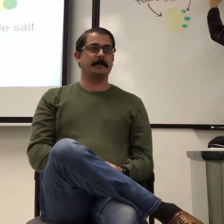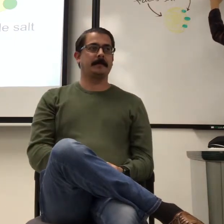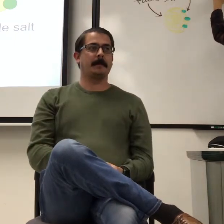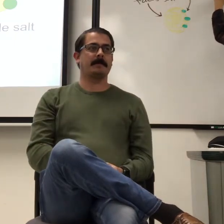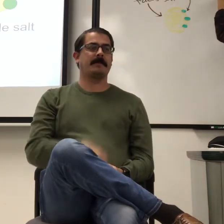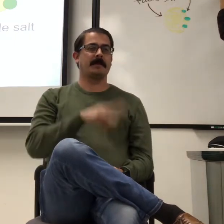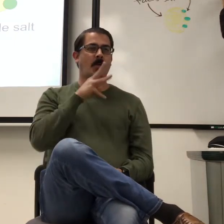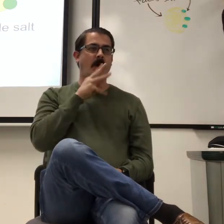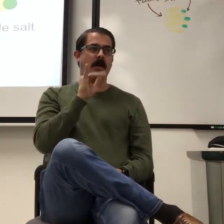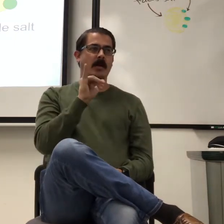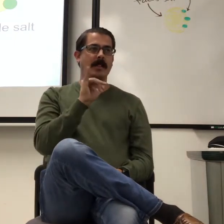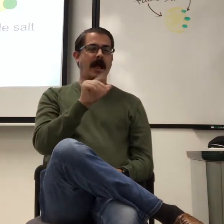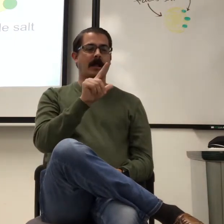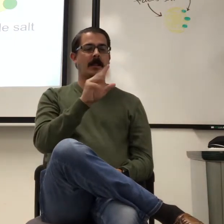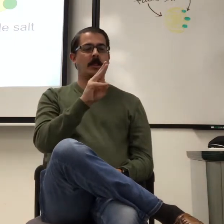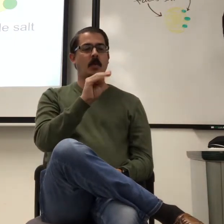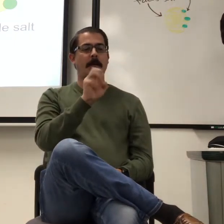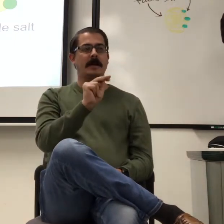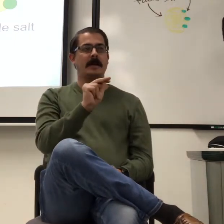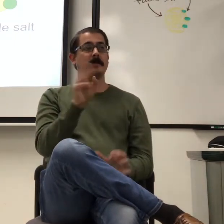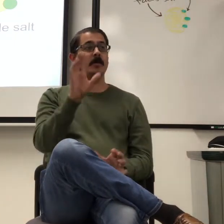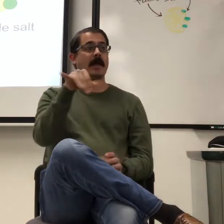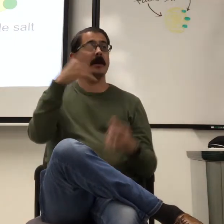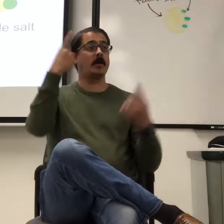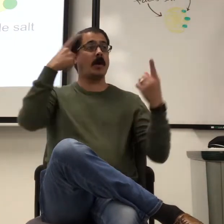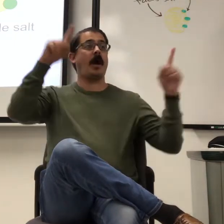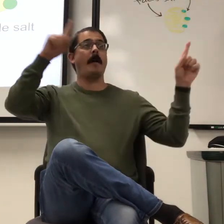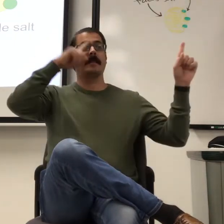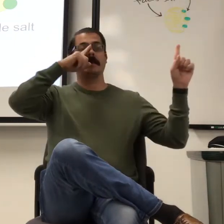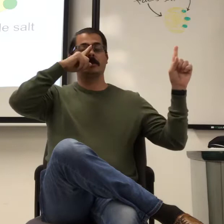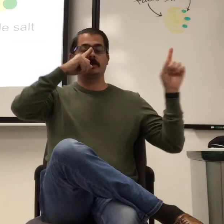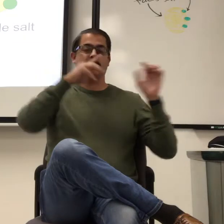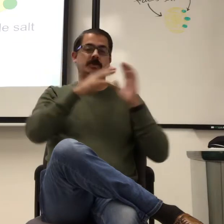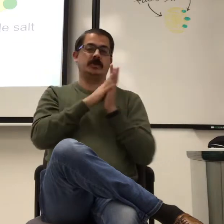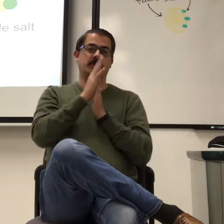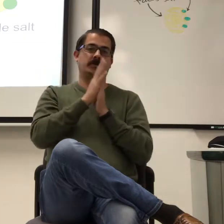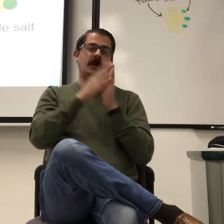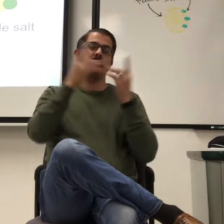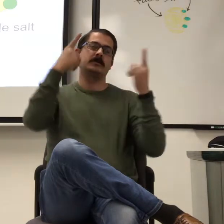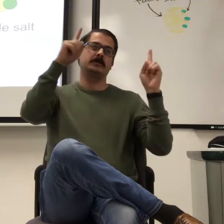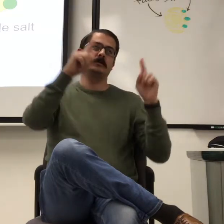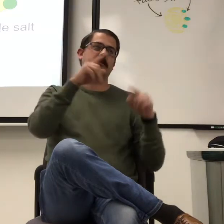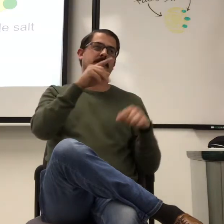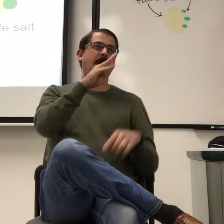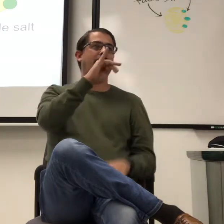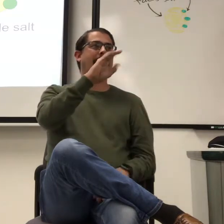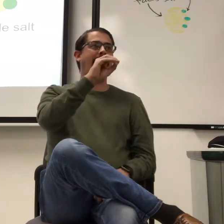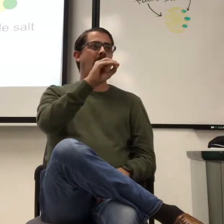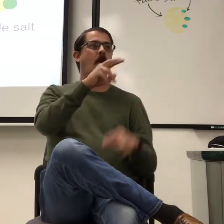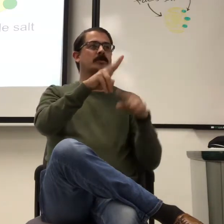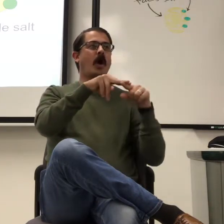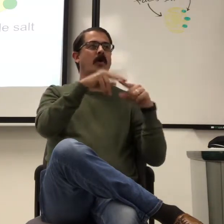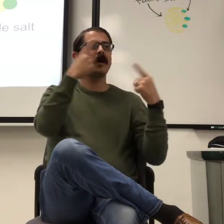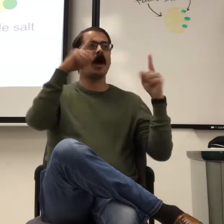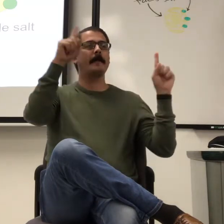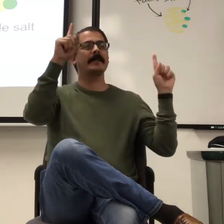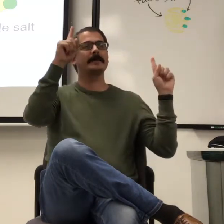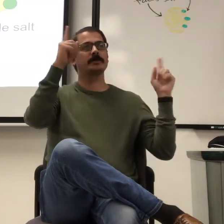Faces water. And by doing that, you accomplish, I'll say bile salts accomplish